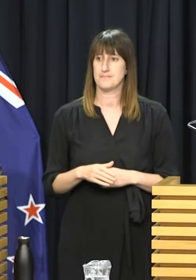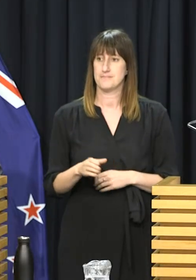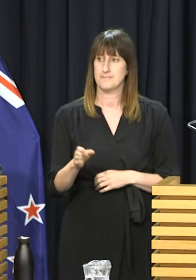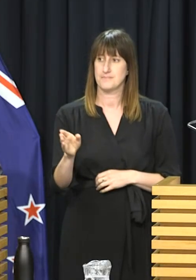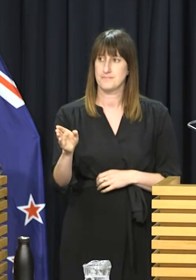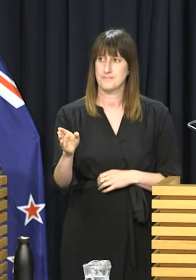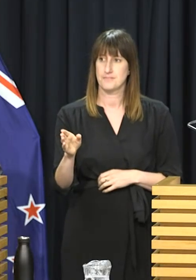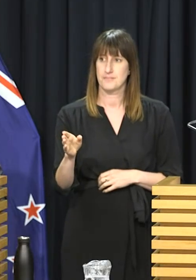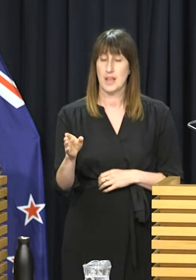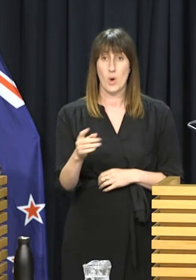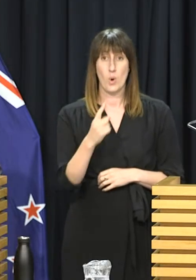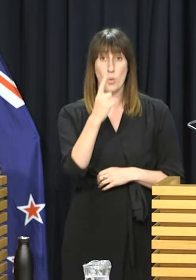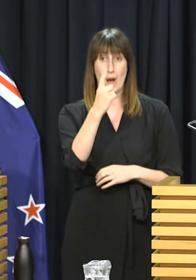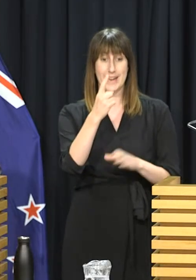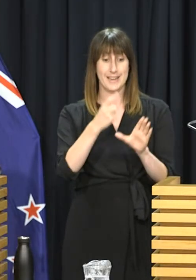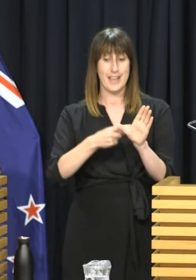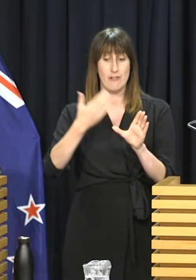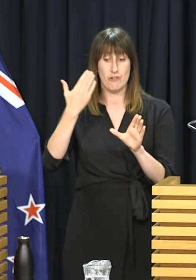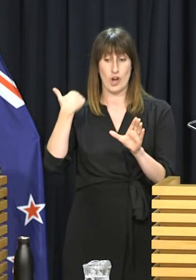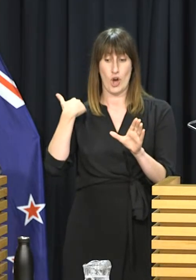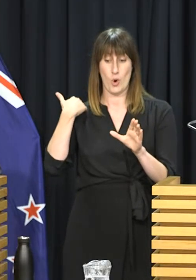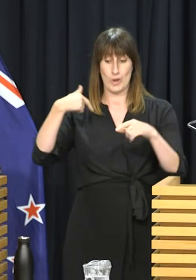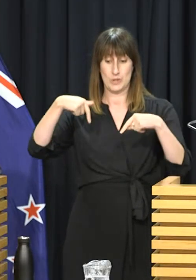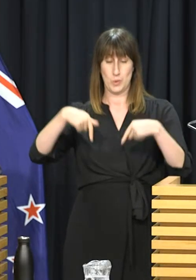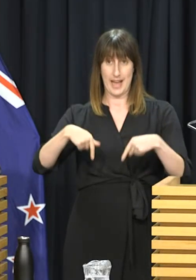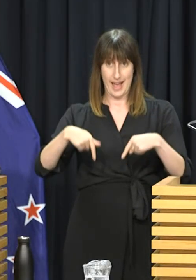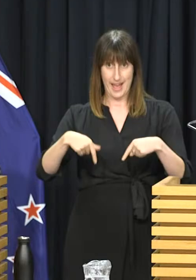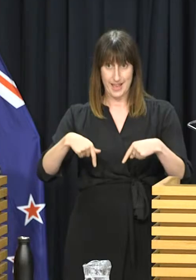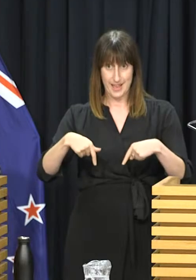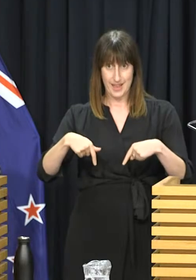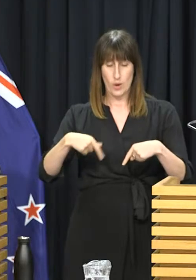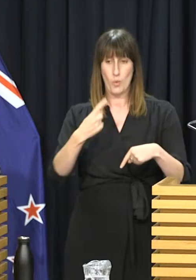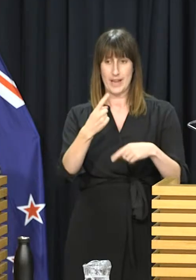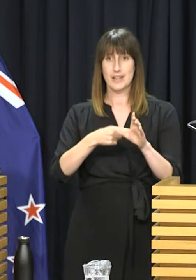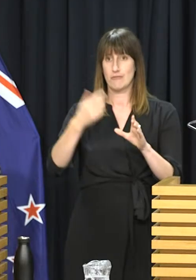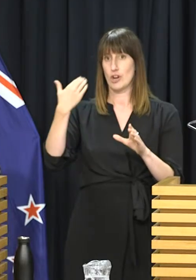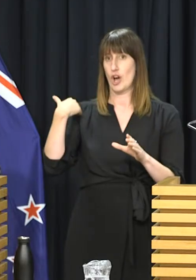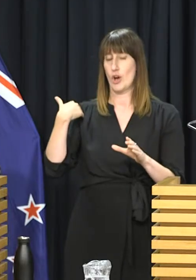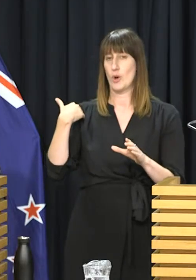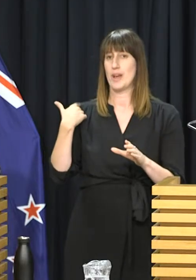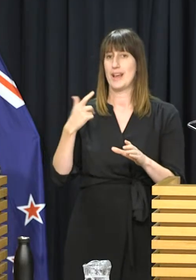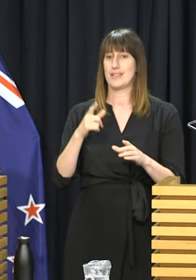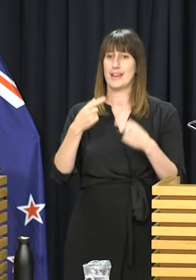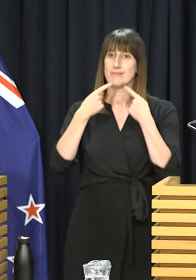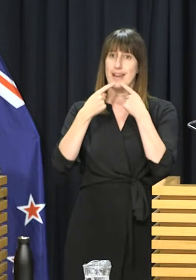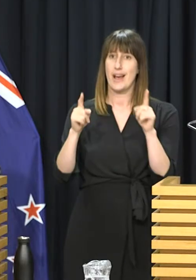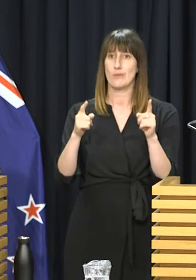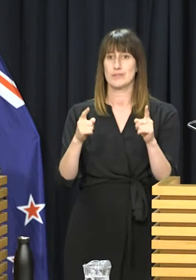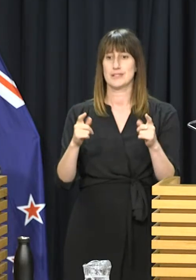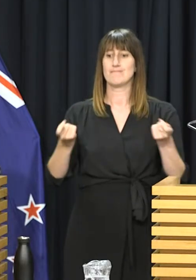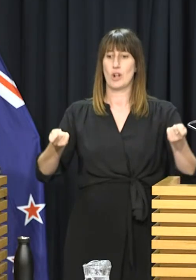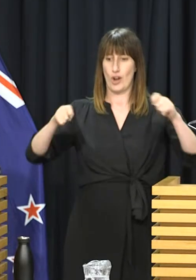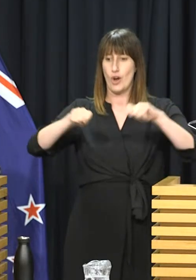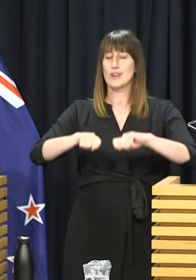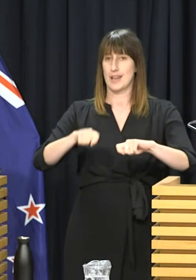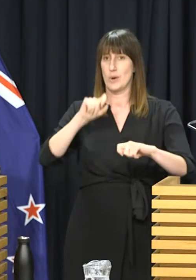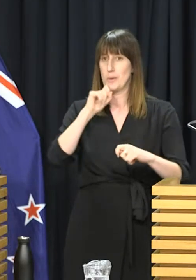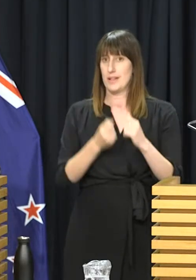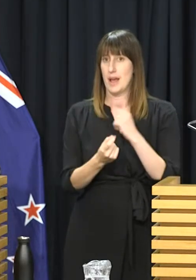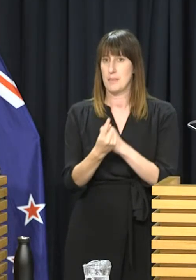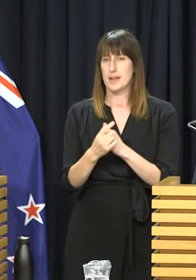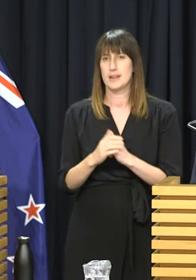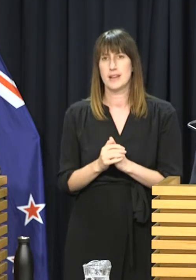into nationwide lockdown. Just wondering, what's your sort of enduring memory from that time, and is there anything in particular that you would change about your